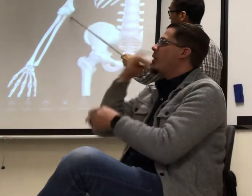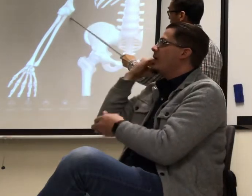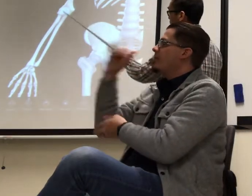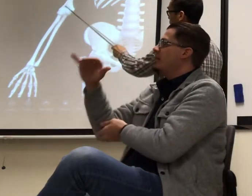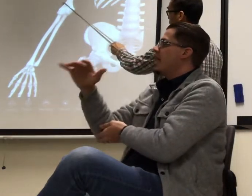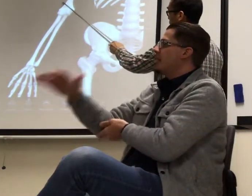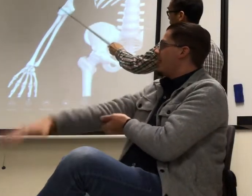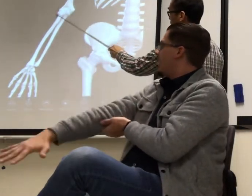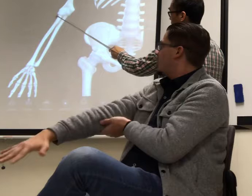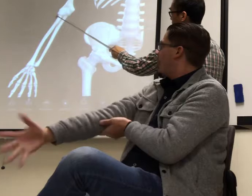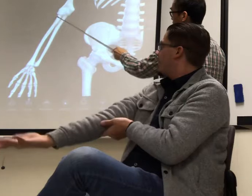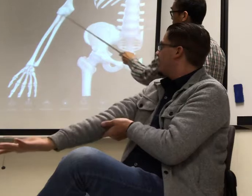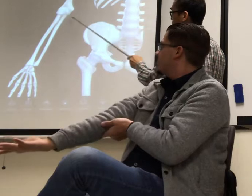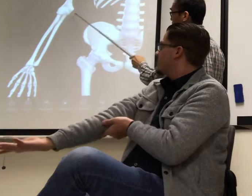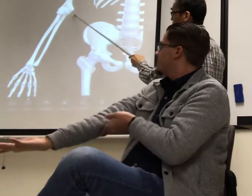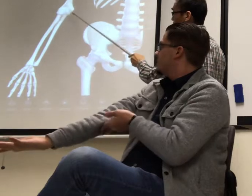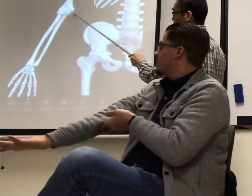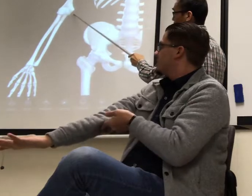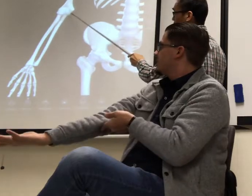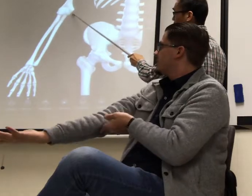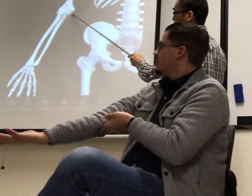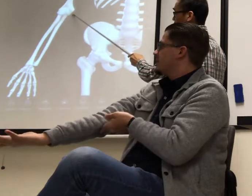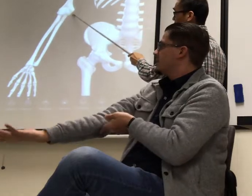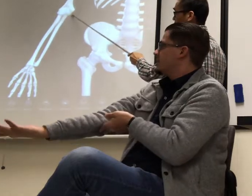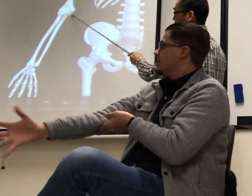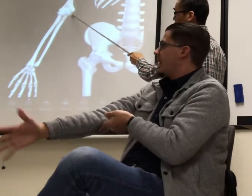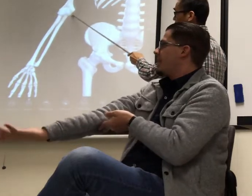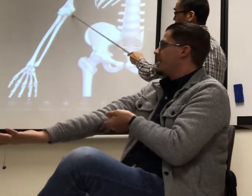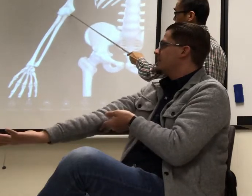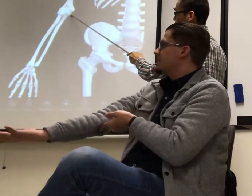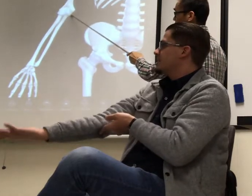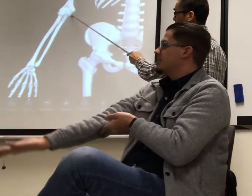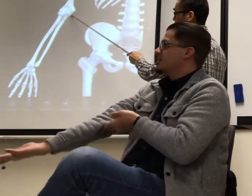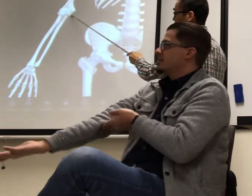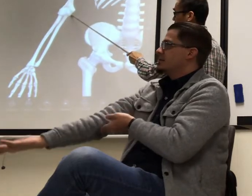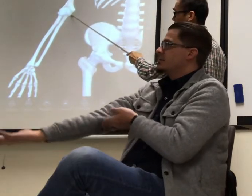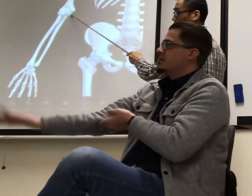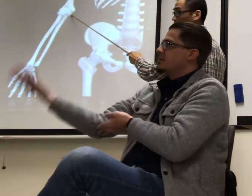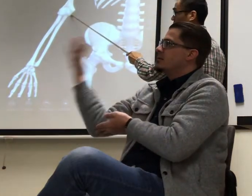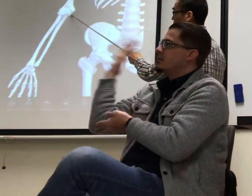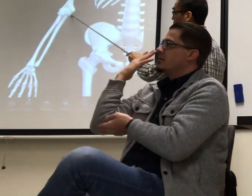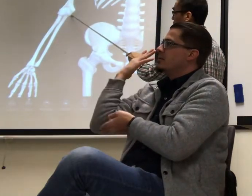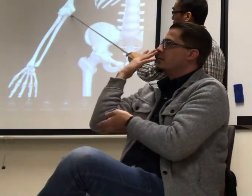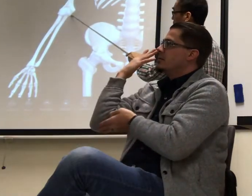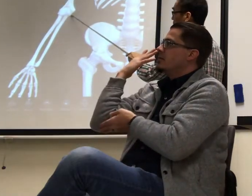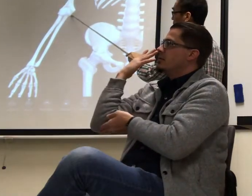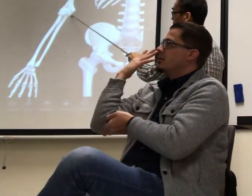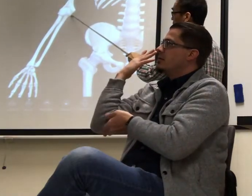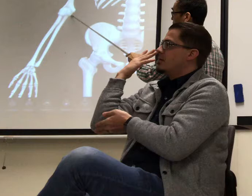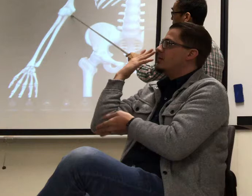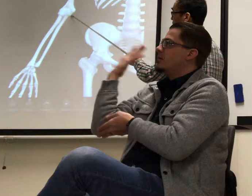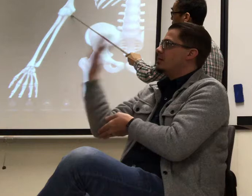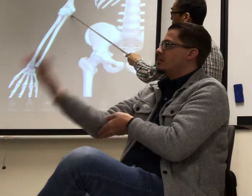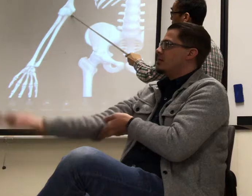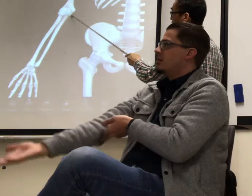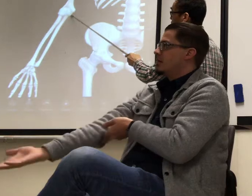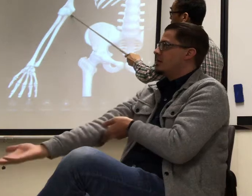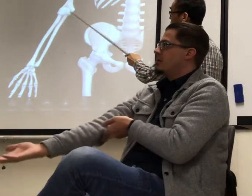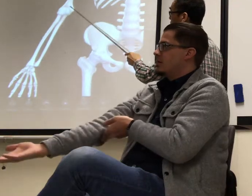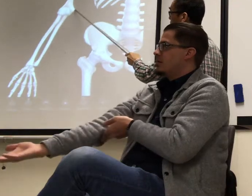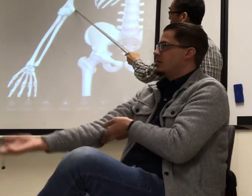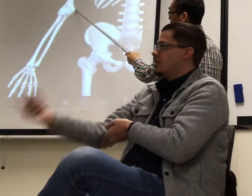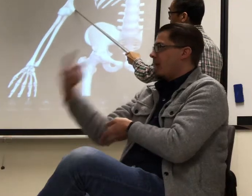this side or on this side. I want you to know this, the one on the medial aspect, that's the ulnar collateral ligament. It's connecting